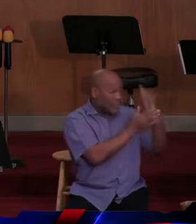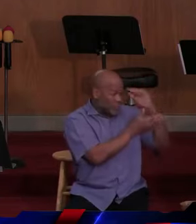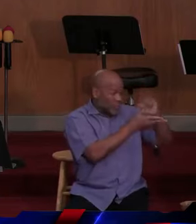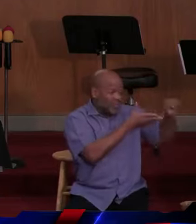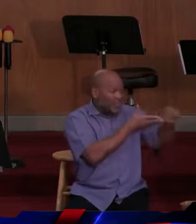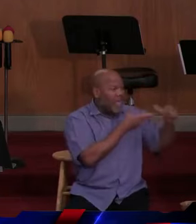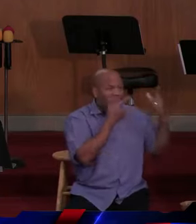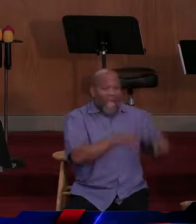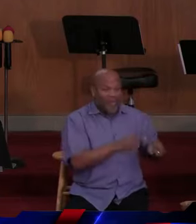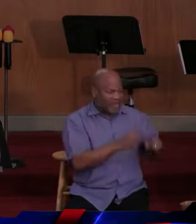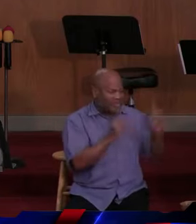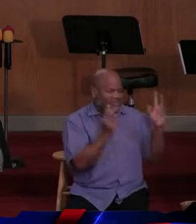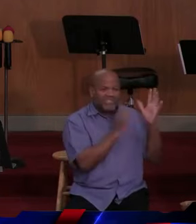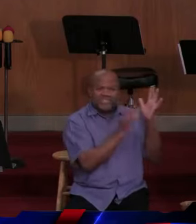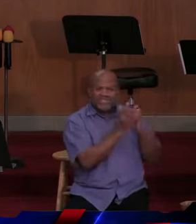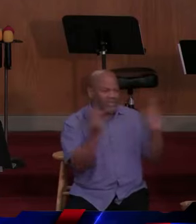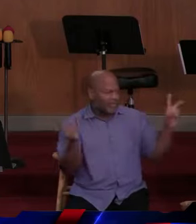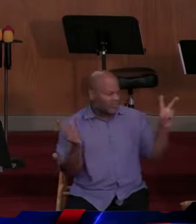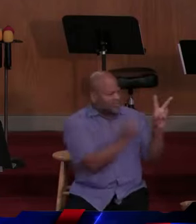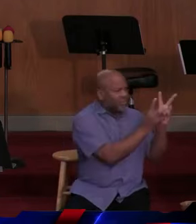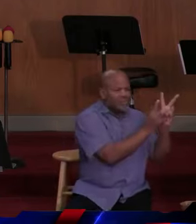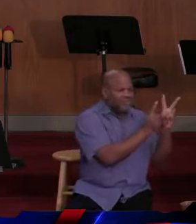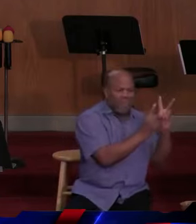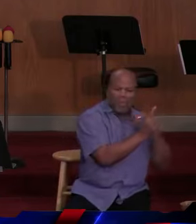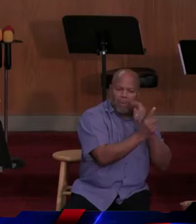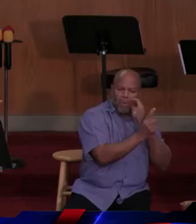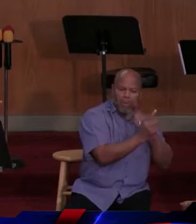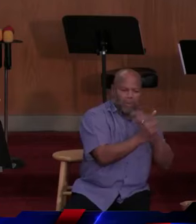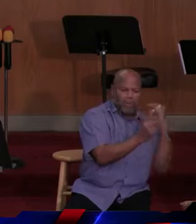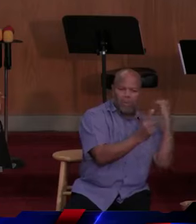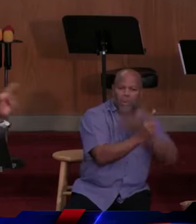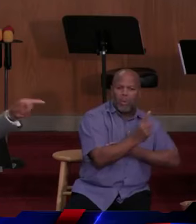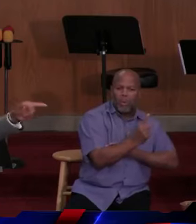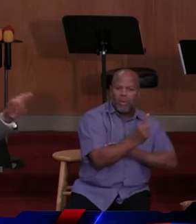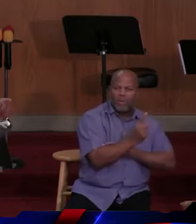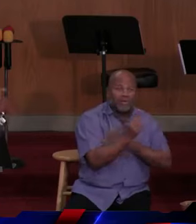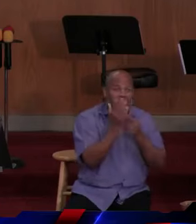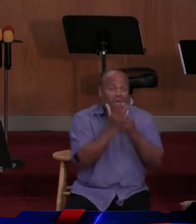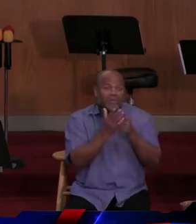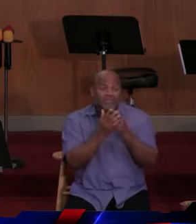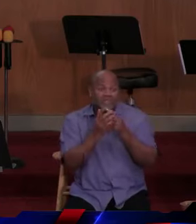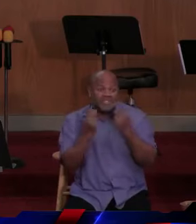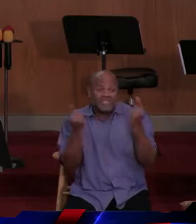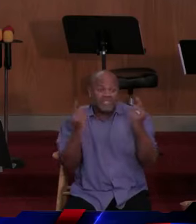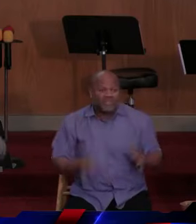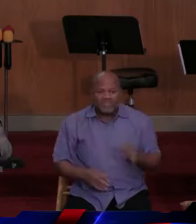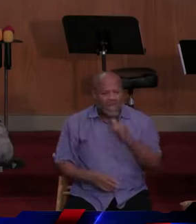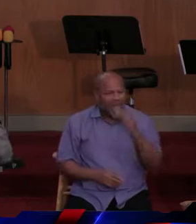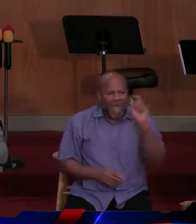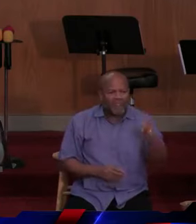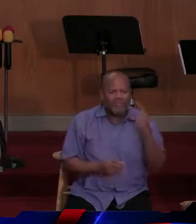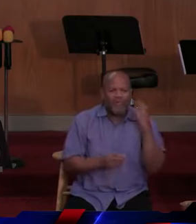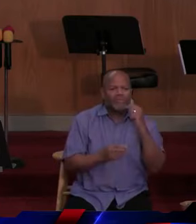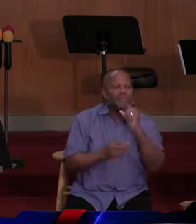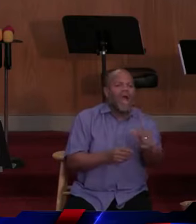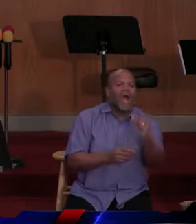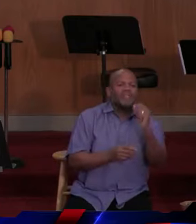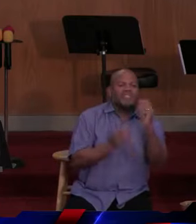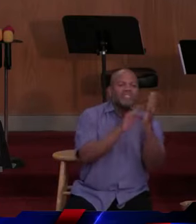on them, couldn't recognize them. You do, when I tell you, sometimes you don't have to be a sinner not to recognize Jesus.